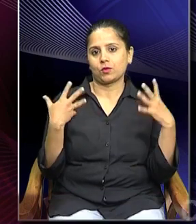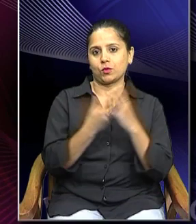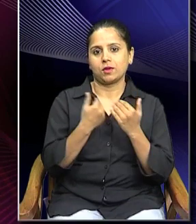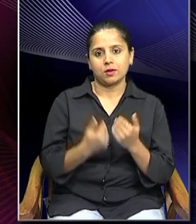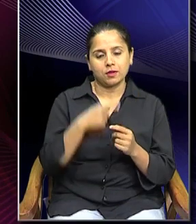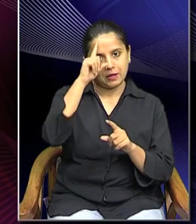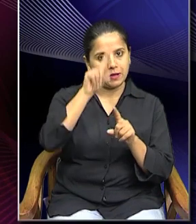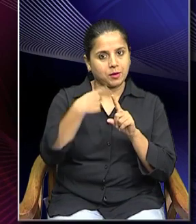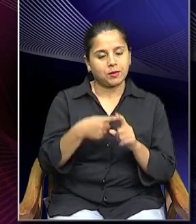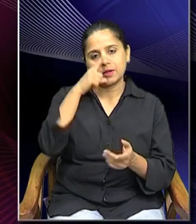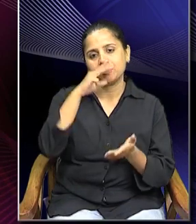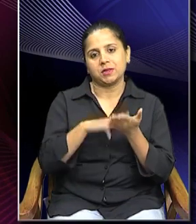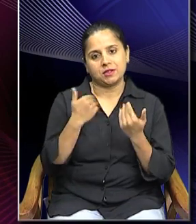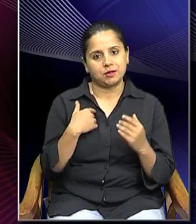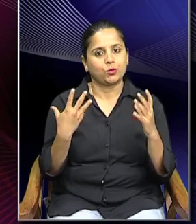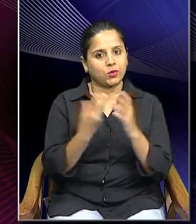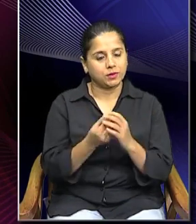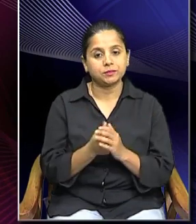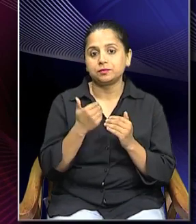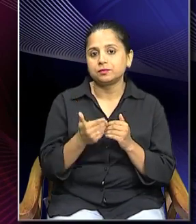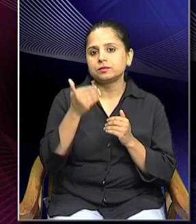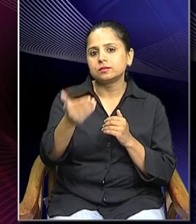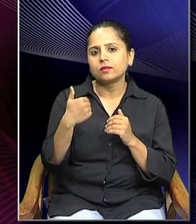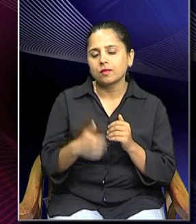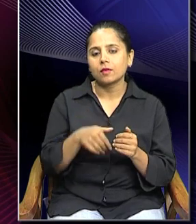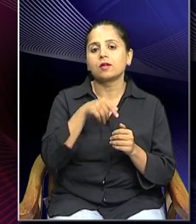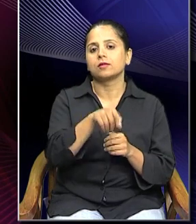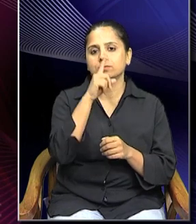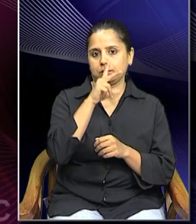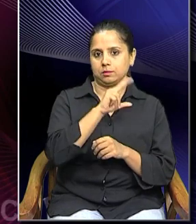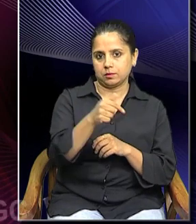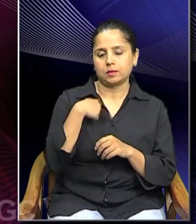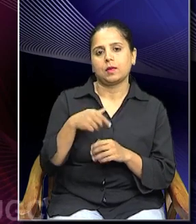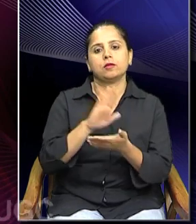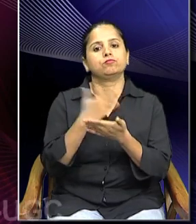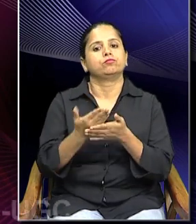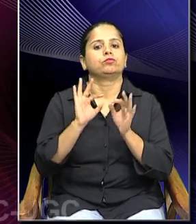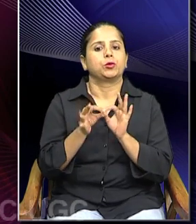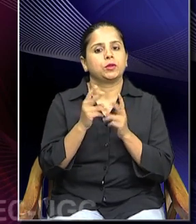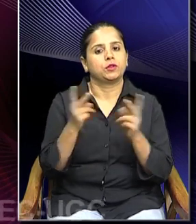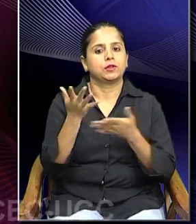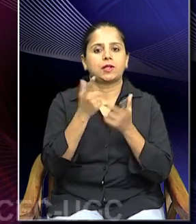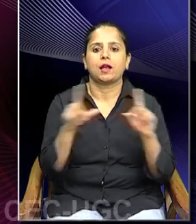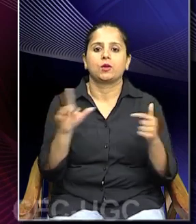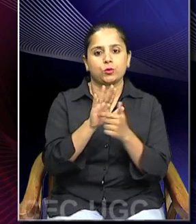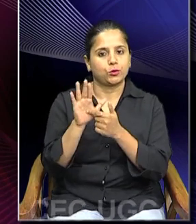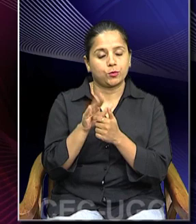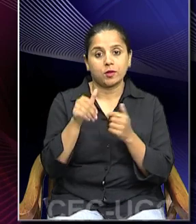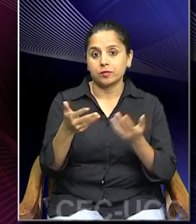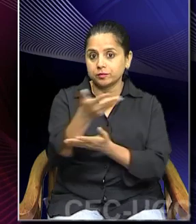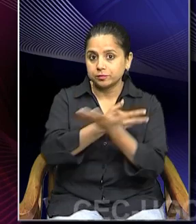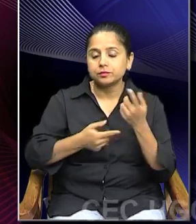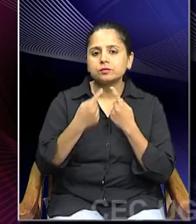our expert, Ms. Manisha. She is going to translate the lecture in sign language. For discussion, we have